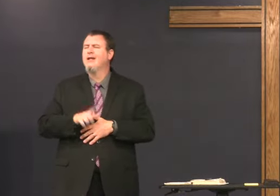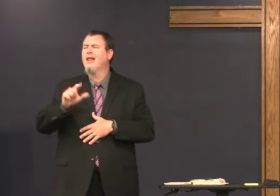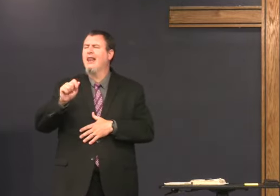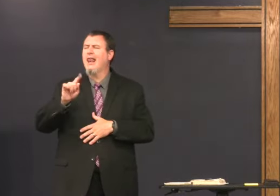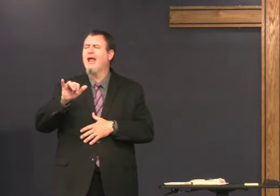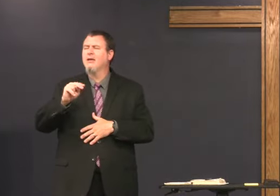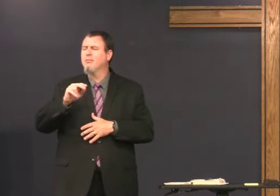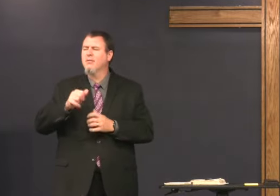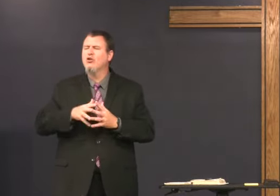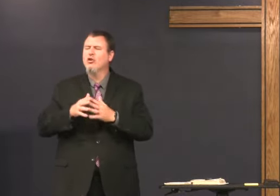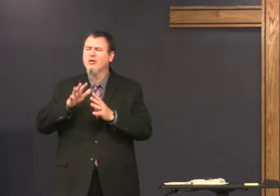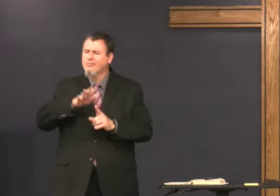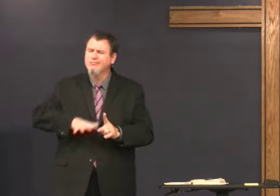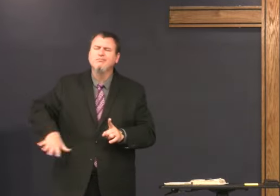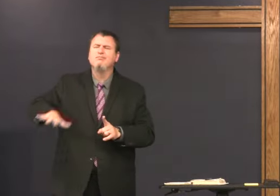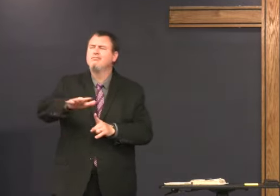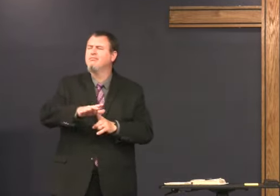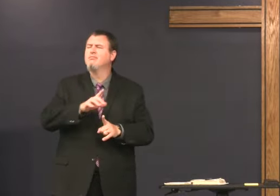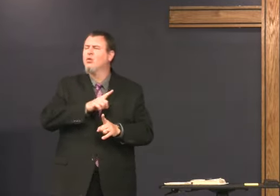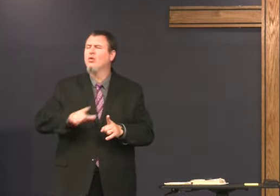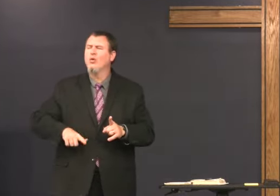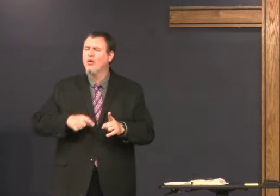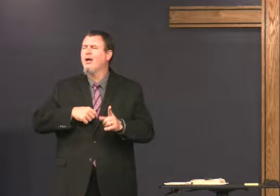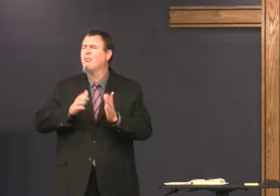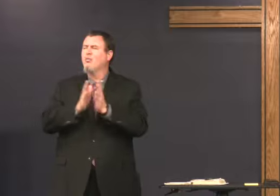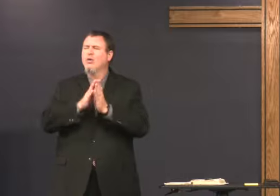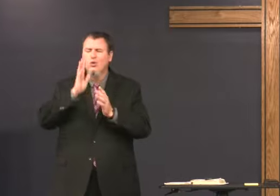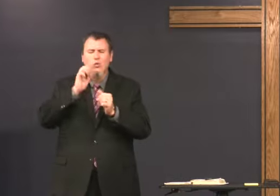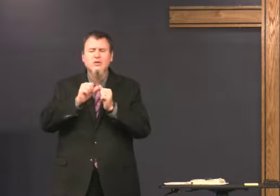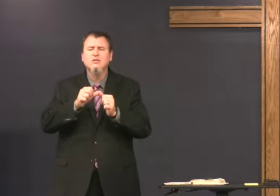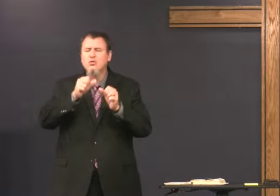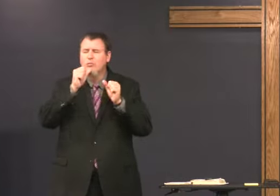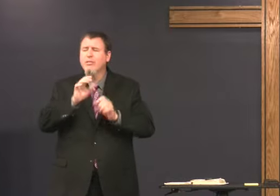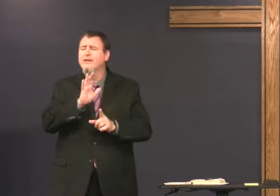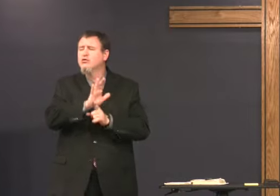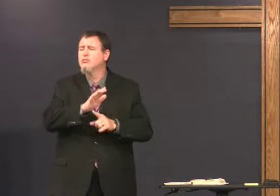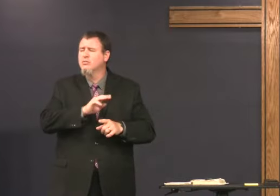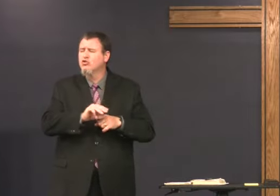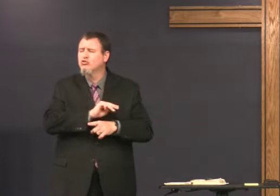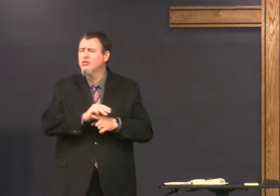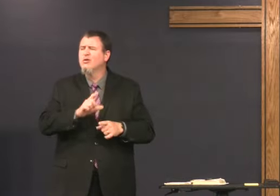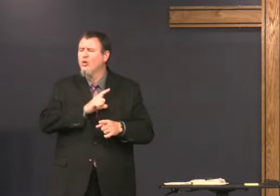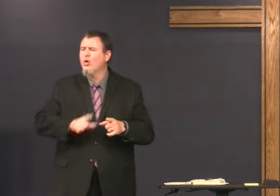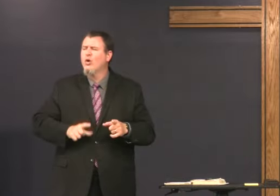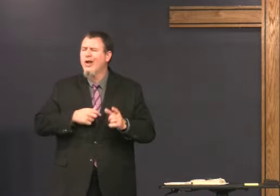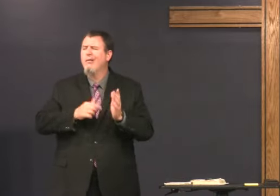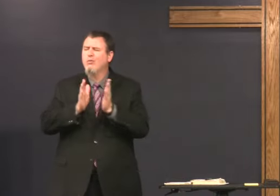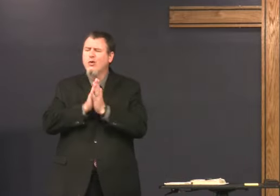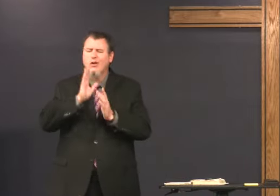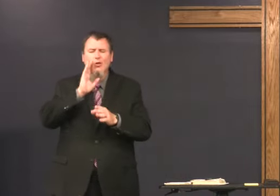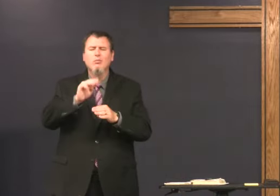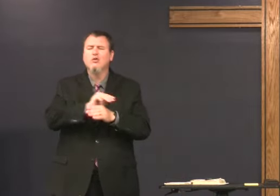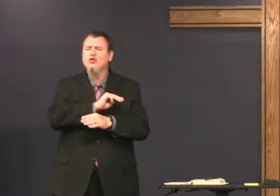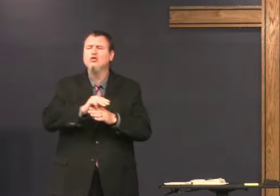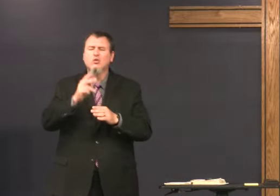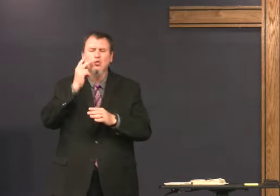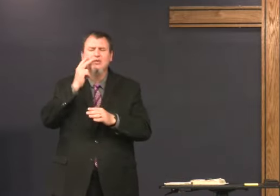responsibility as she is helping the people in Guatemala and the other countries. We pray for